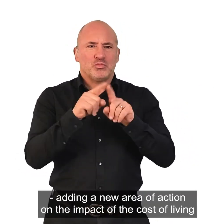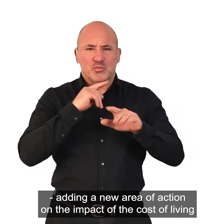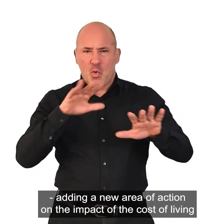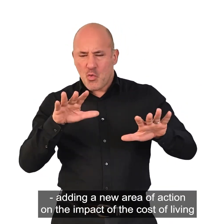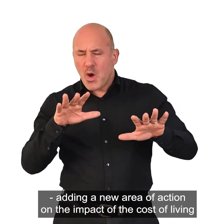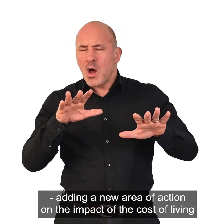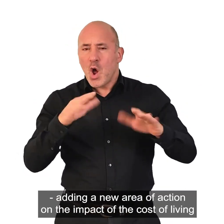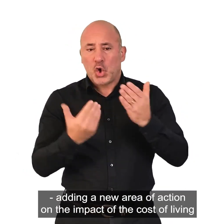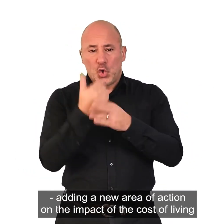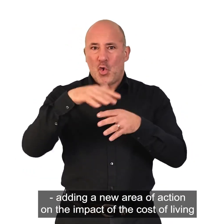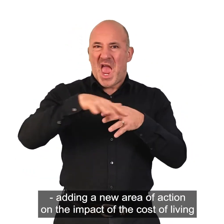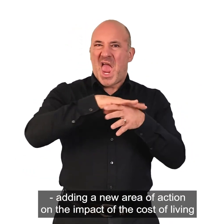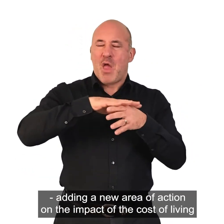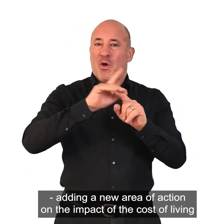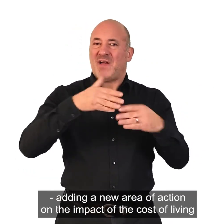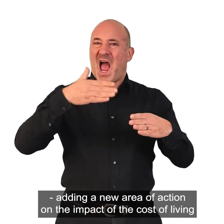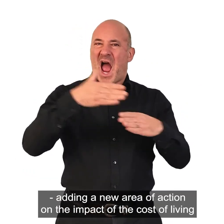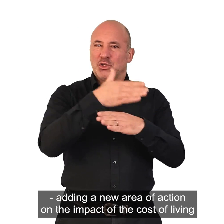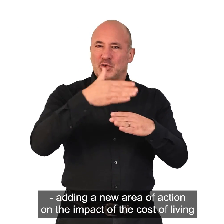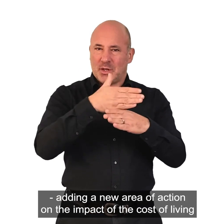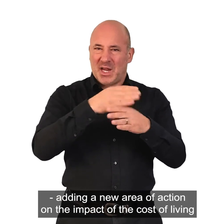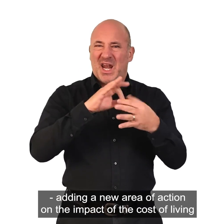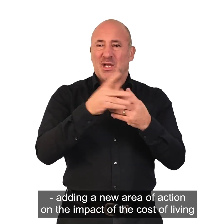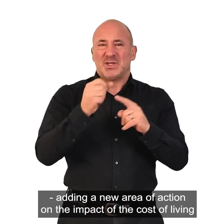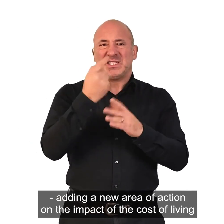adding a new area of action on the impact of the cost of living